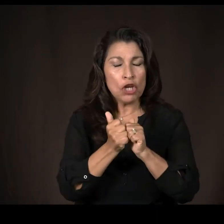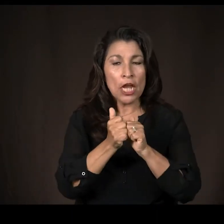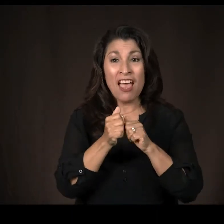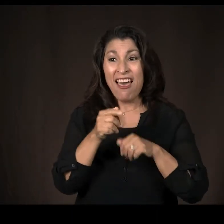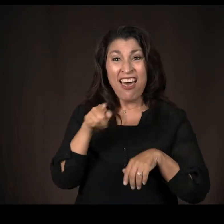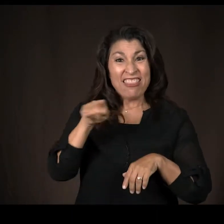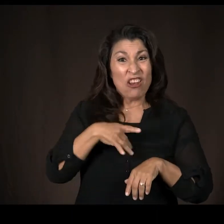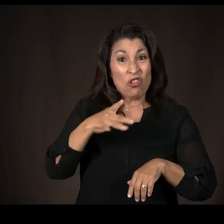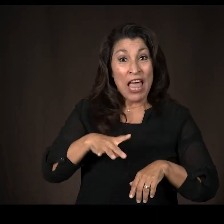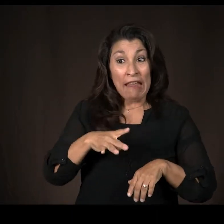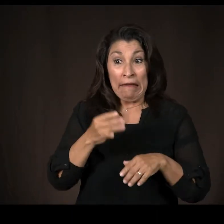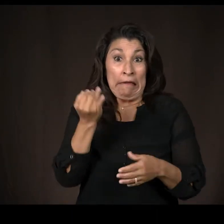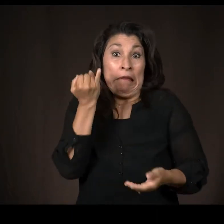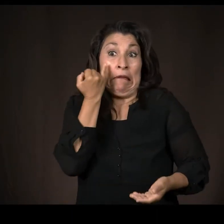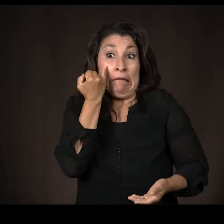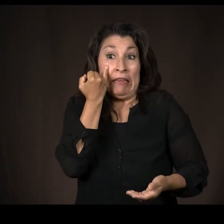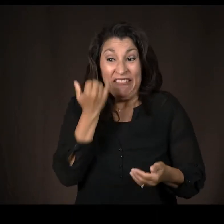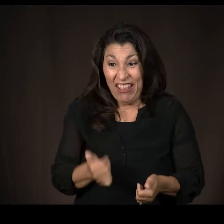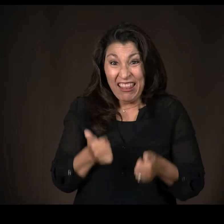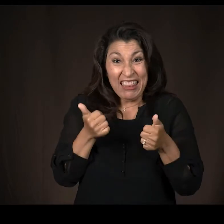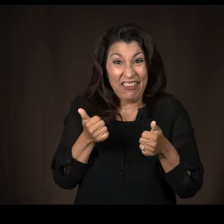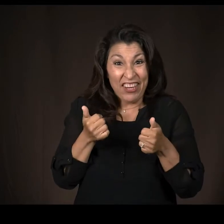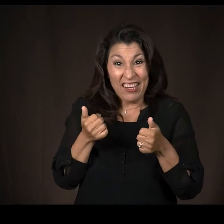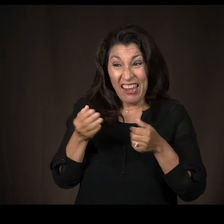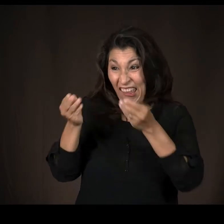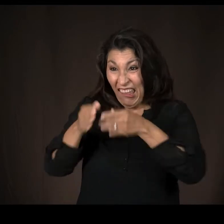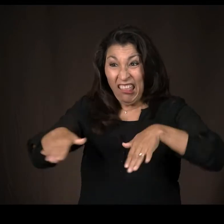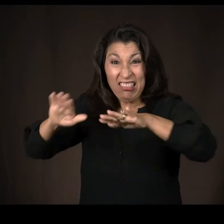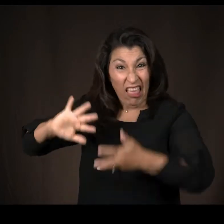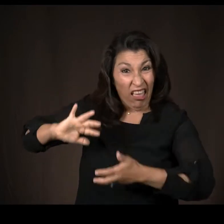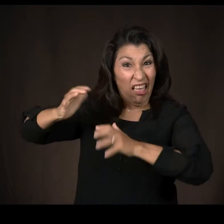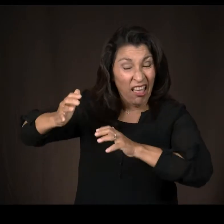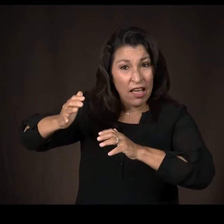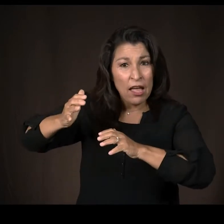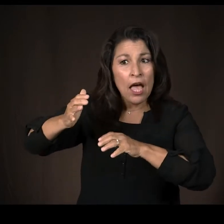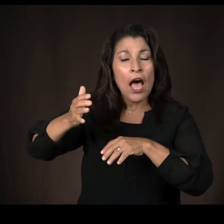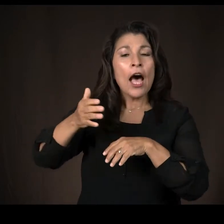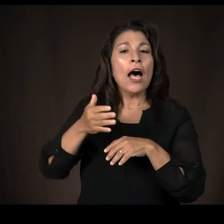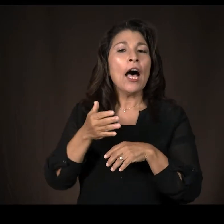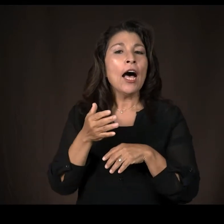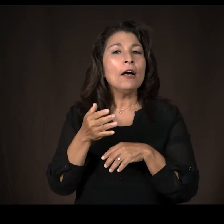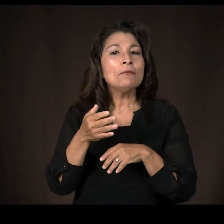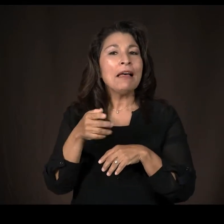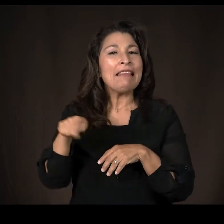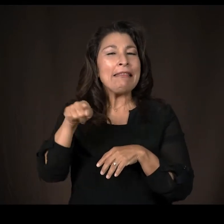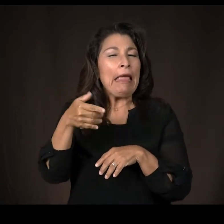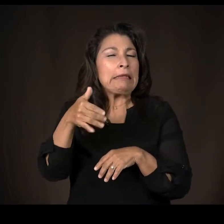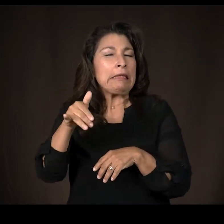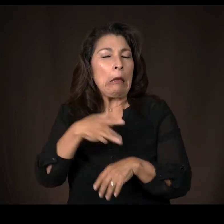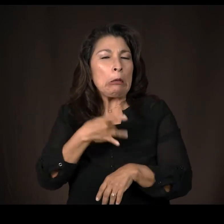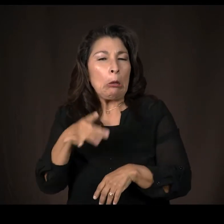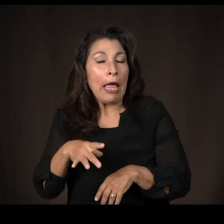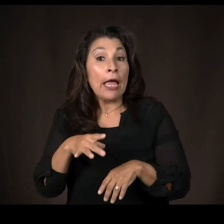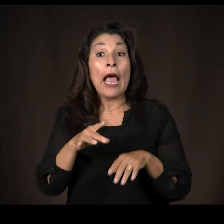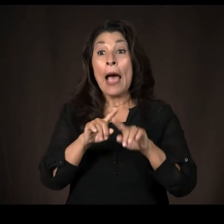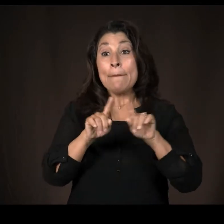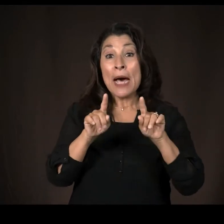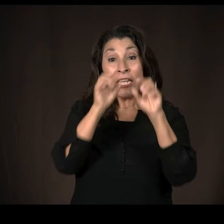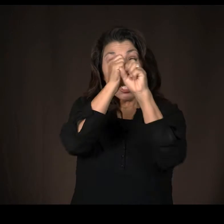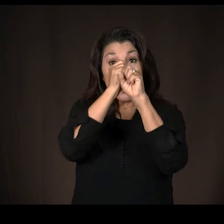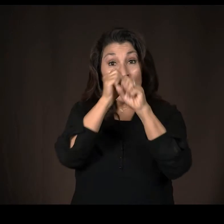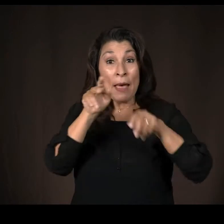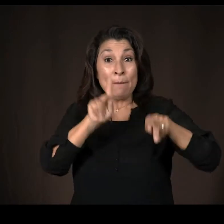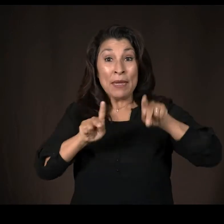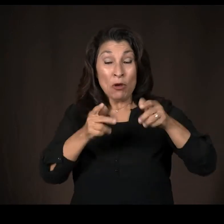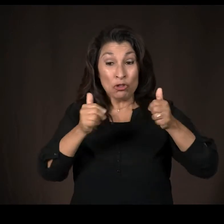like it even when they're living in ruins. And people resist change for a variety of reasons. But dream busters